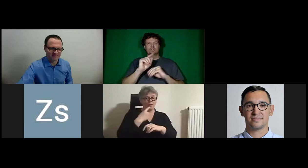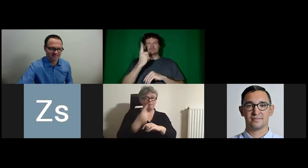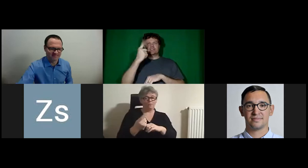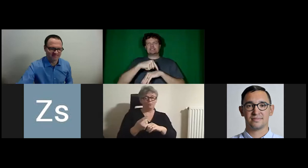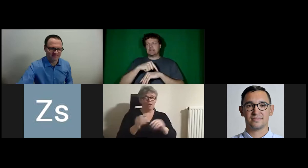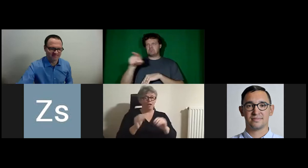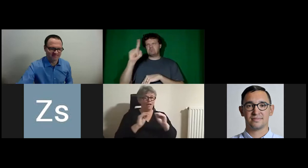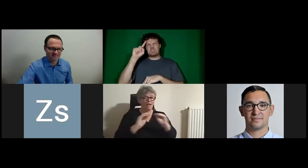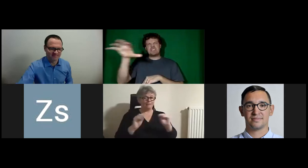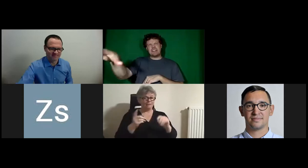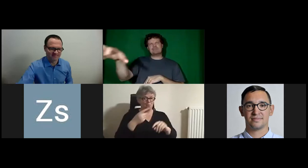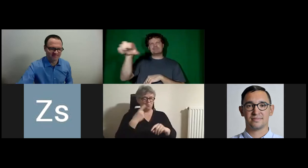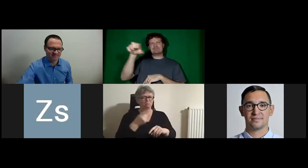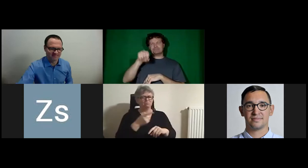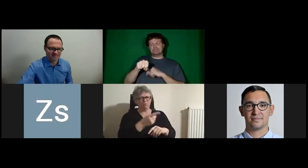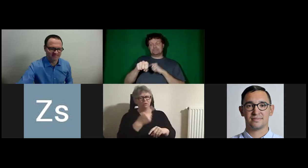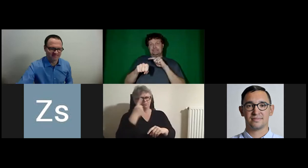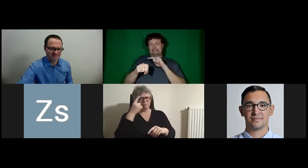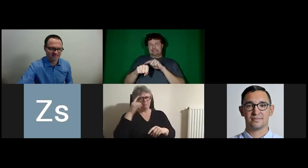However, my coach always said,